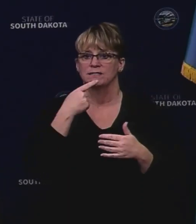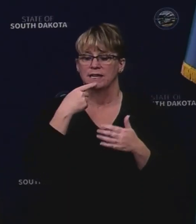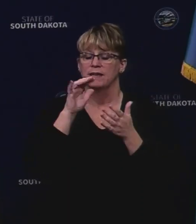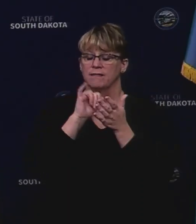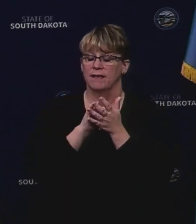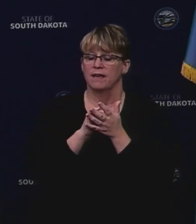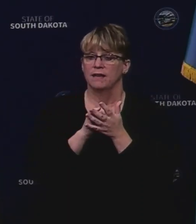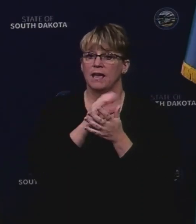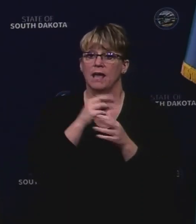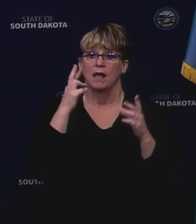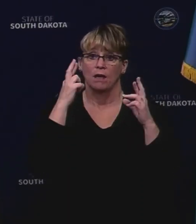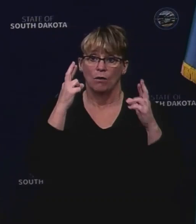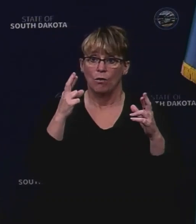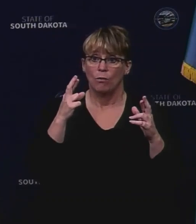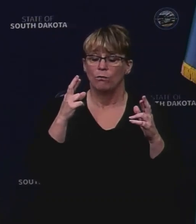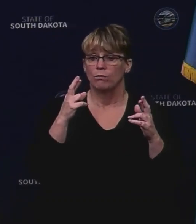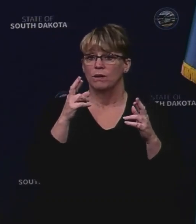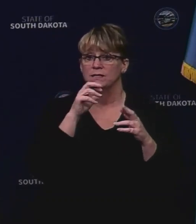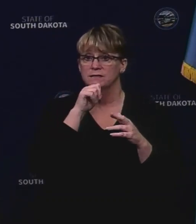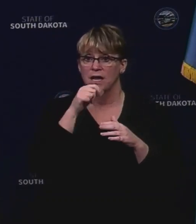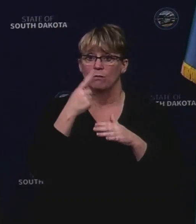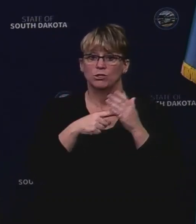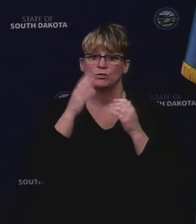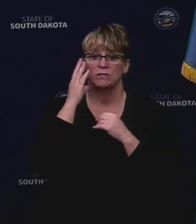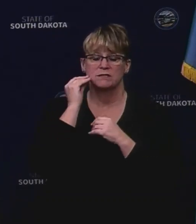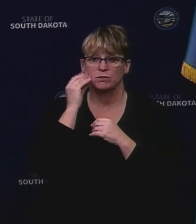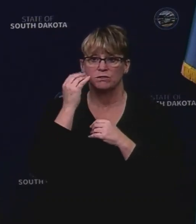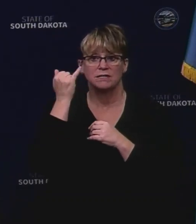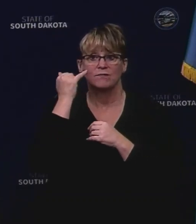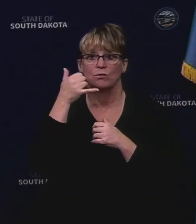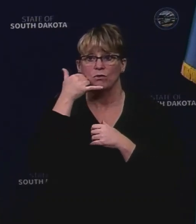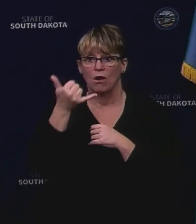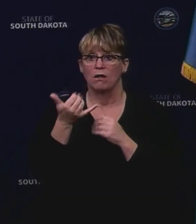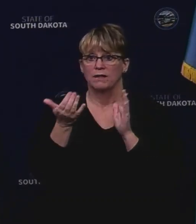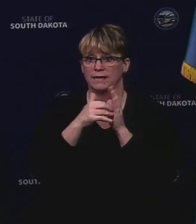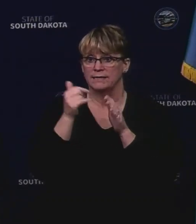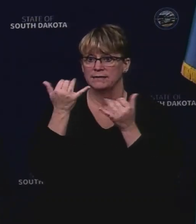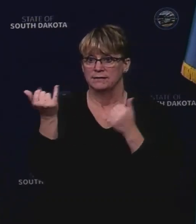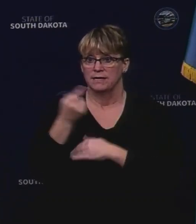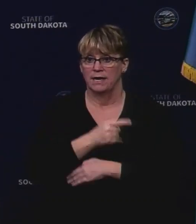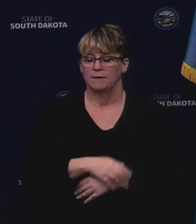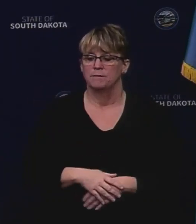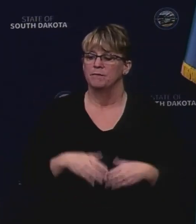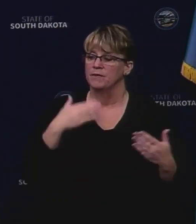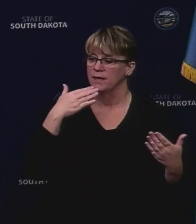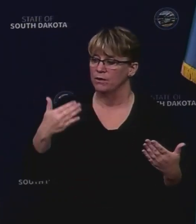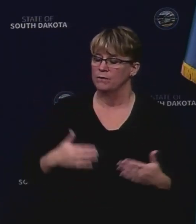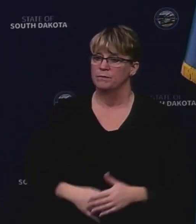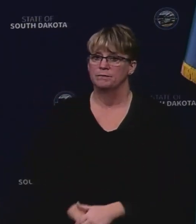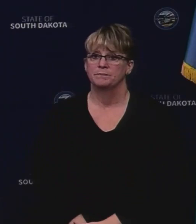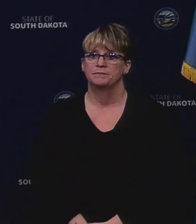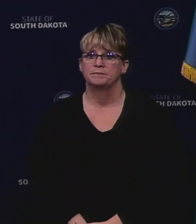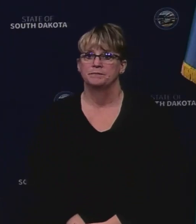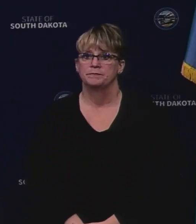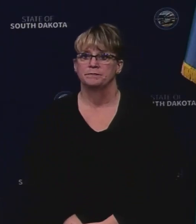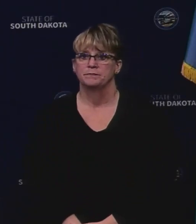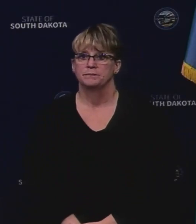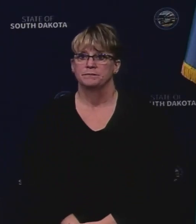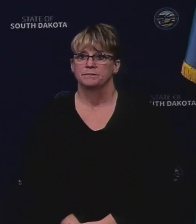and I hope that's not what you would experience if you call them today. Thank you.